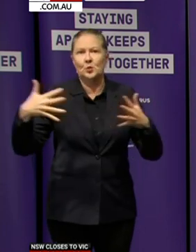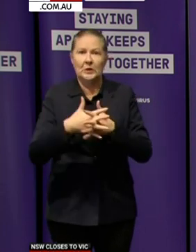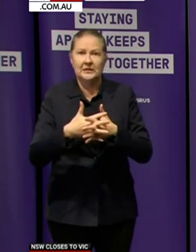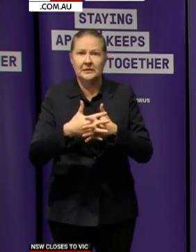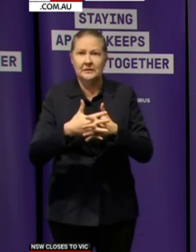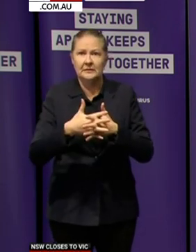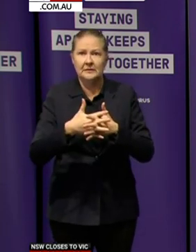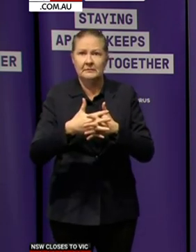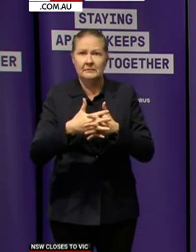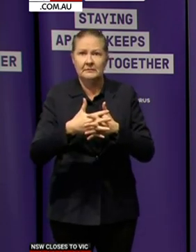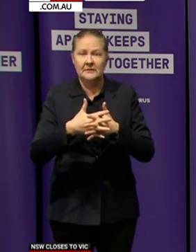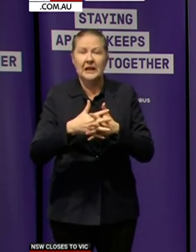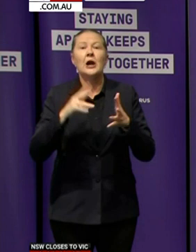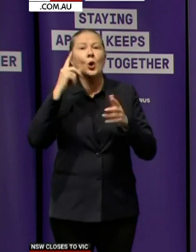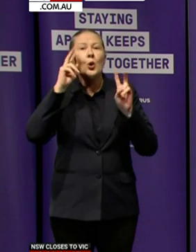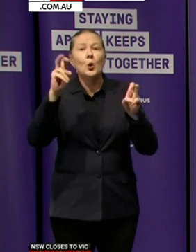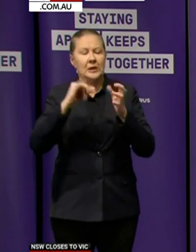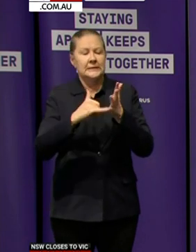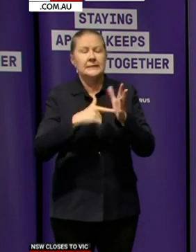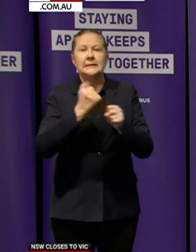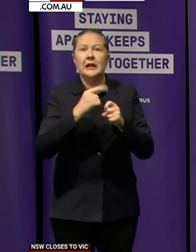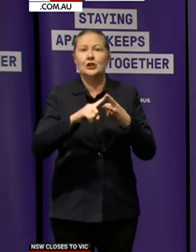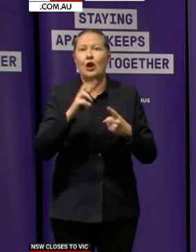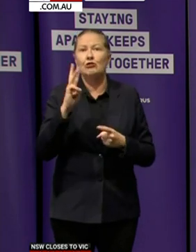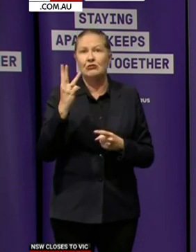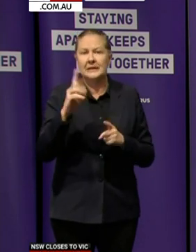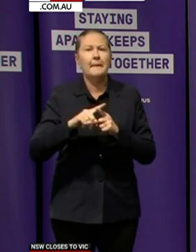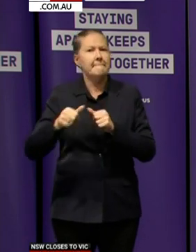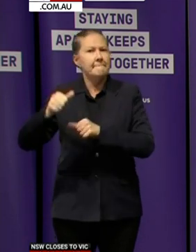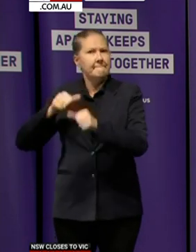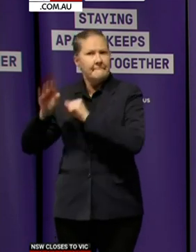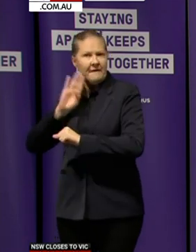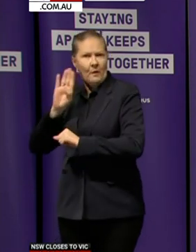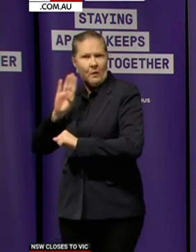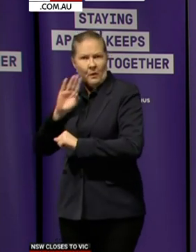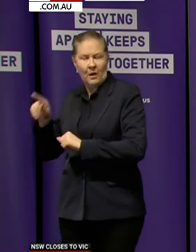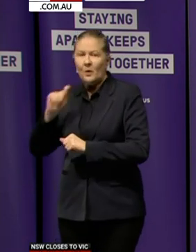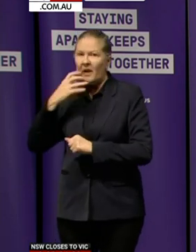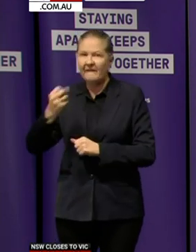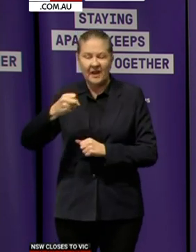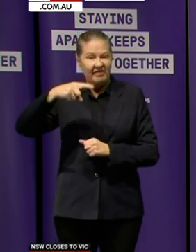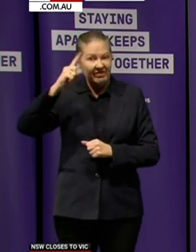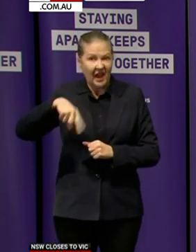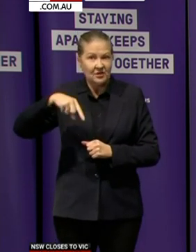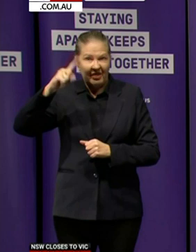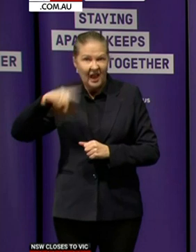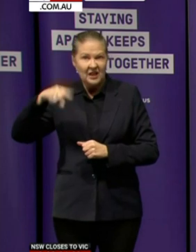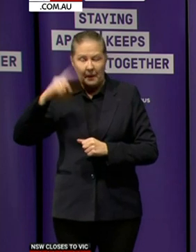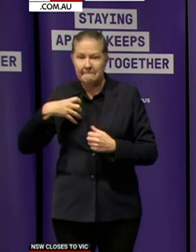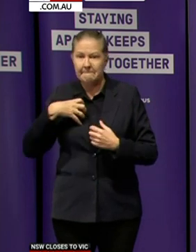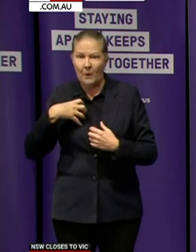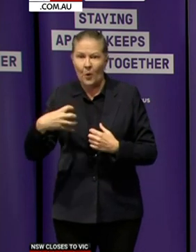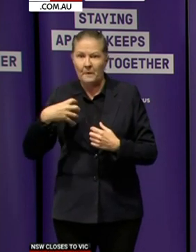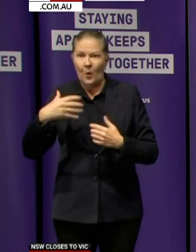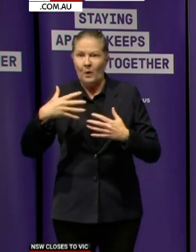than thousands and thousands of cases and potentially more, many people in